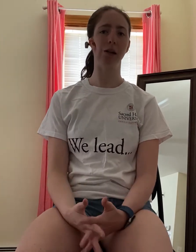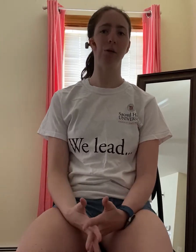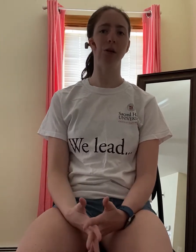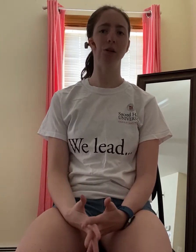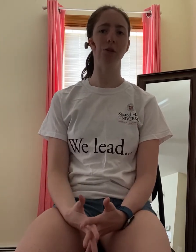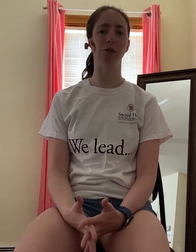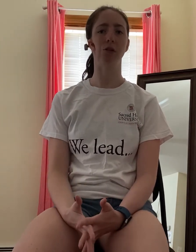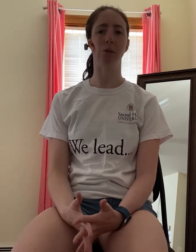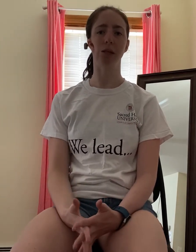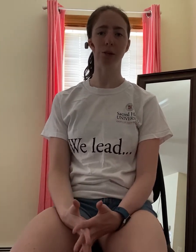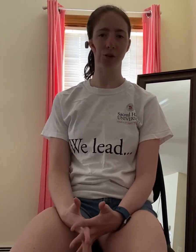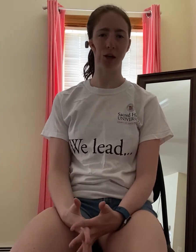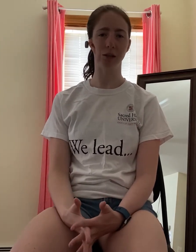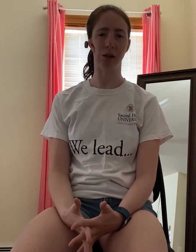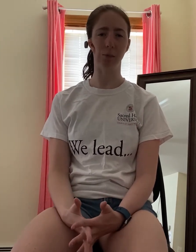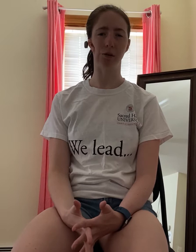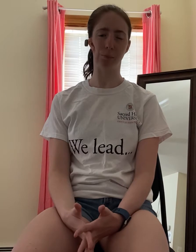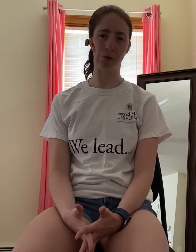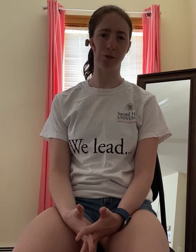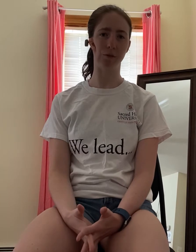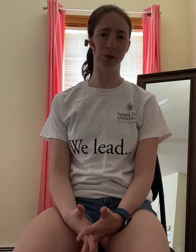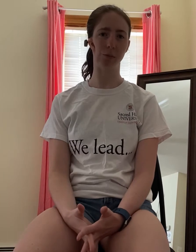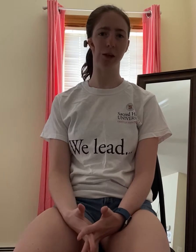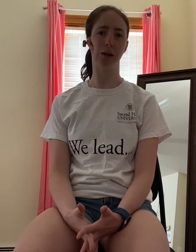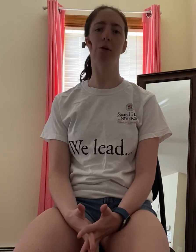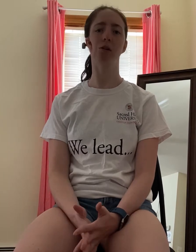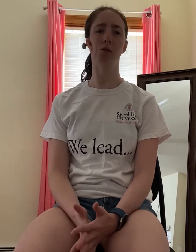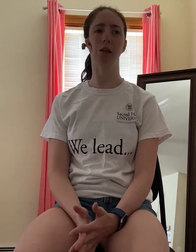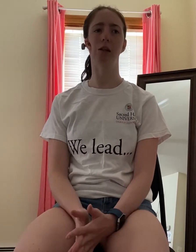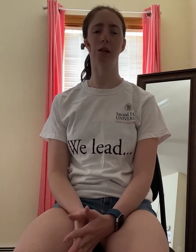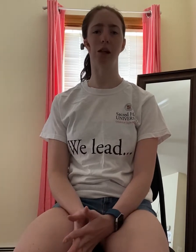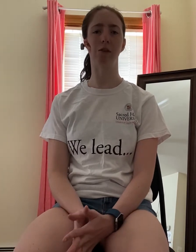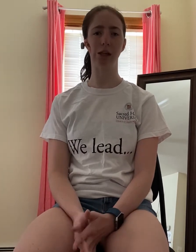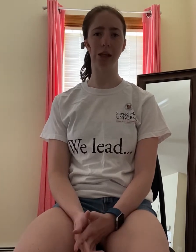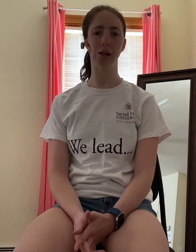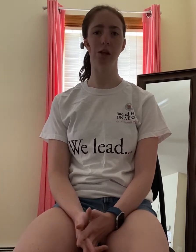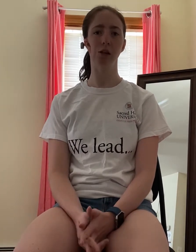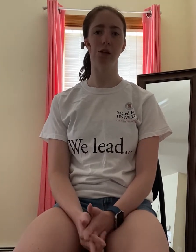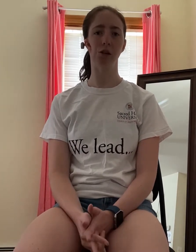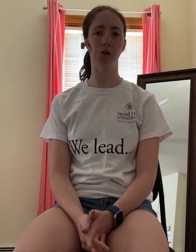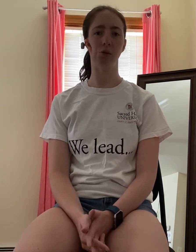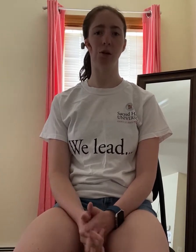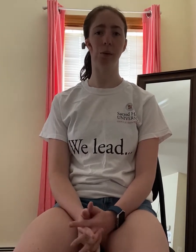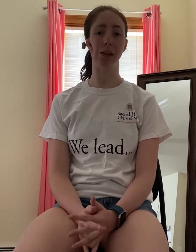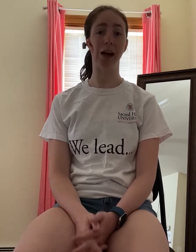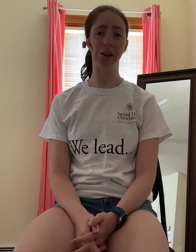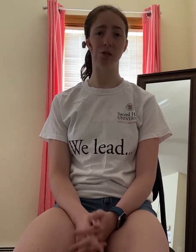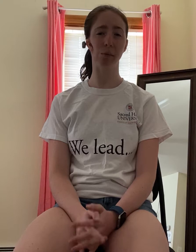then I wanted to go through some tips and tricks to help you improve your fingerspelling. I'm also going to leave a link to the website I use to